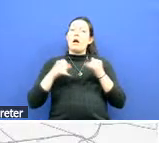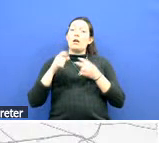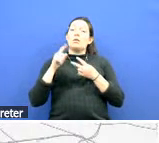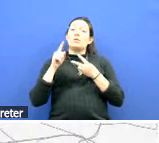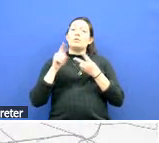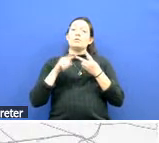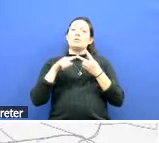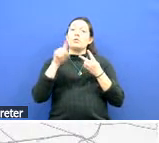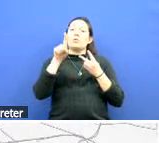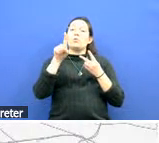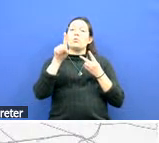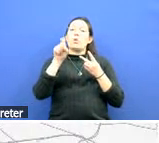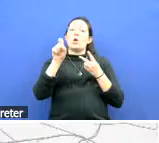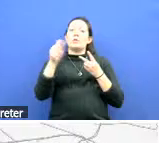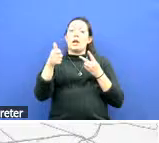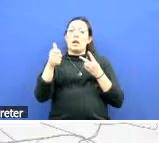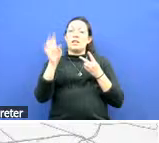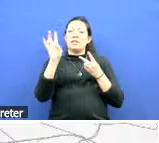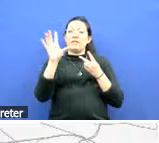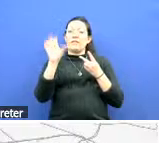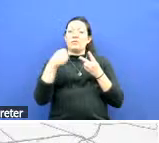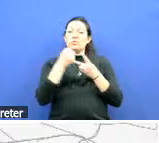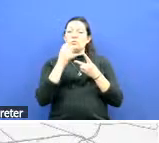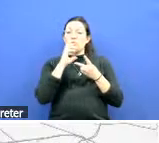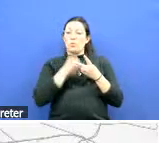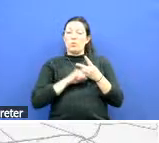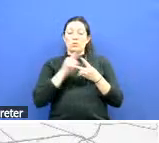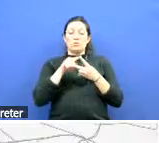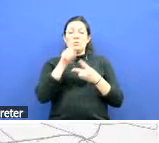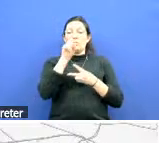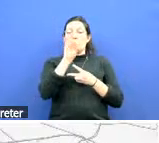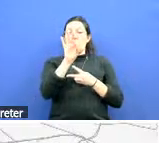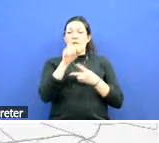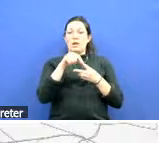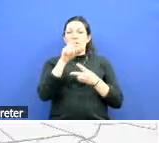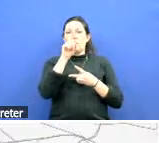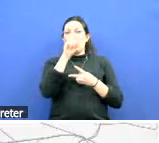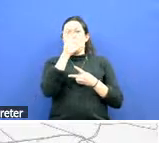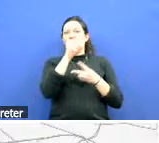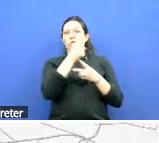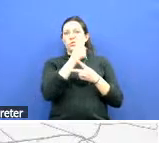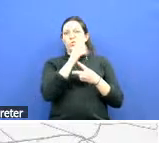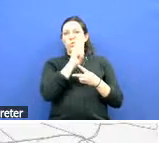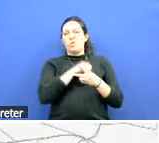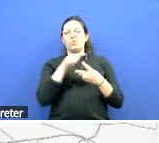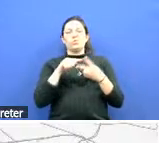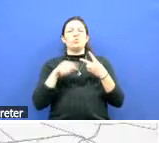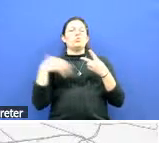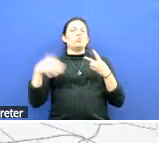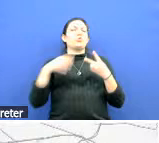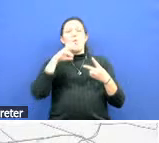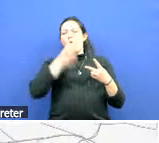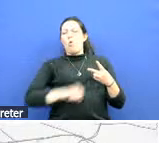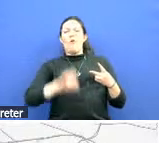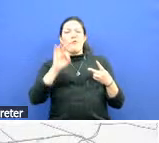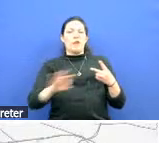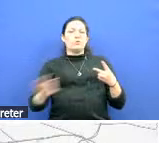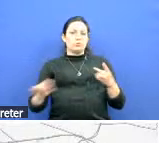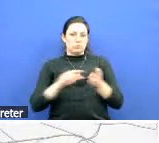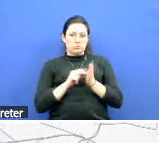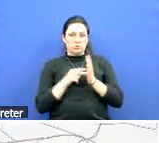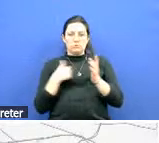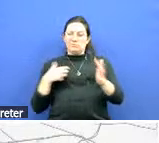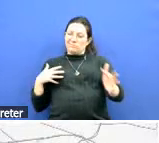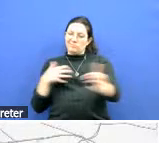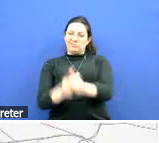old. The 109 line is 100 years old. So that's kind of precipice for the need to rebuild these and get to a modern standard. We can go